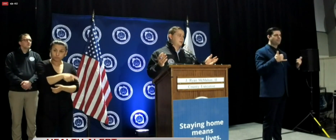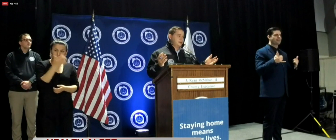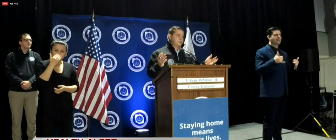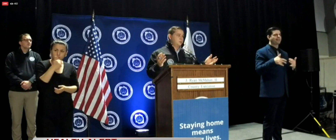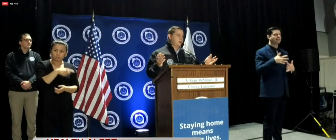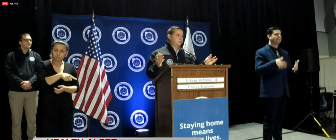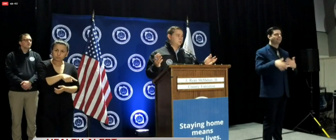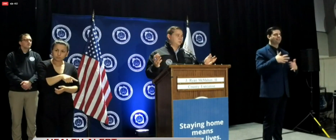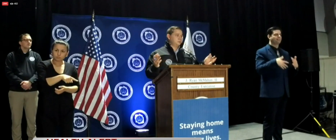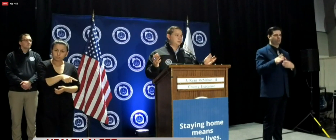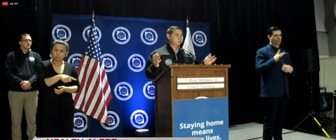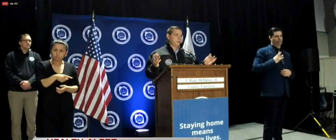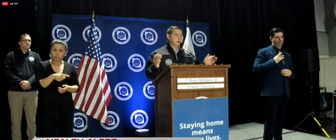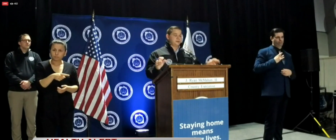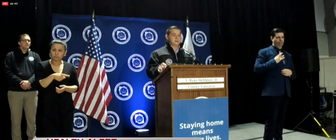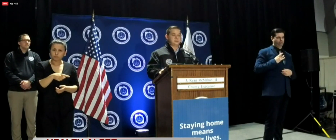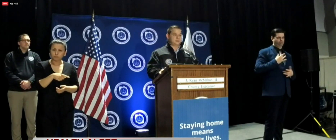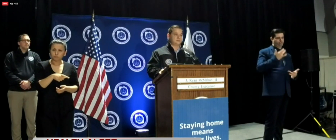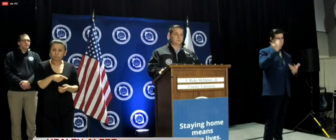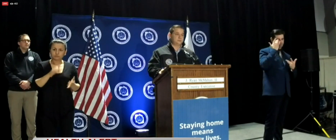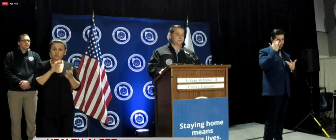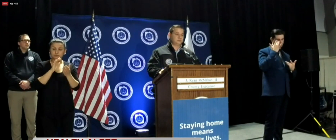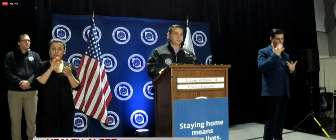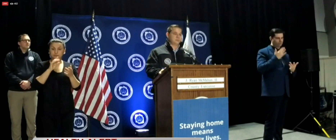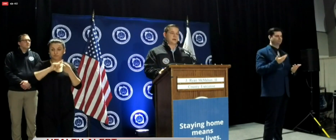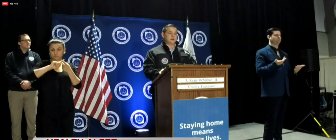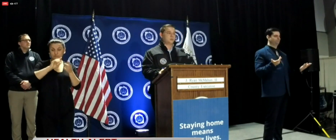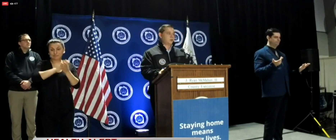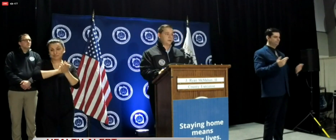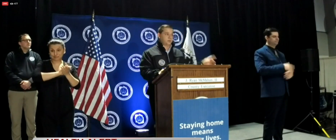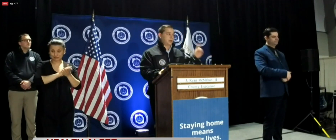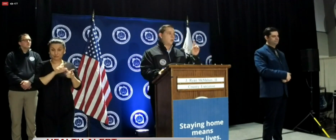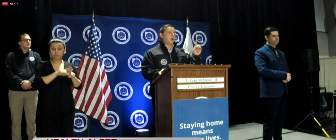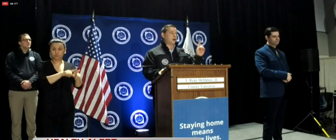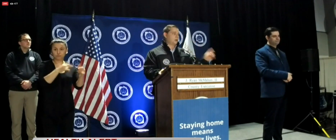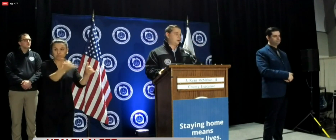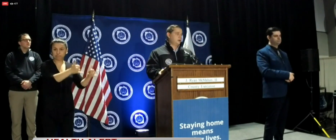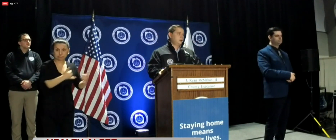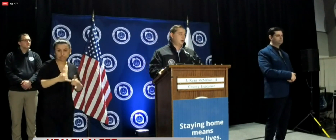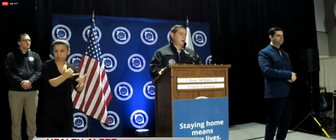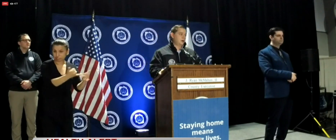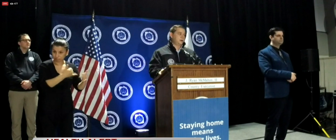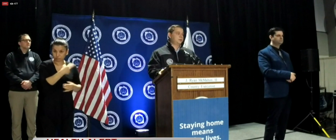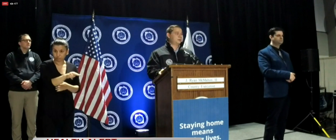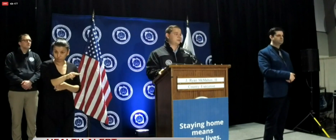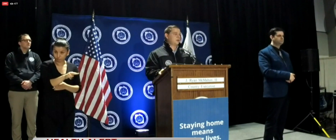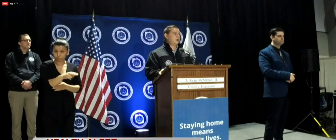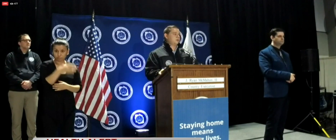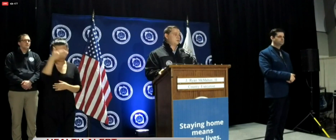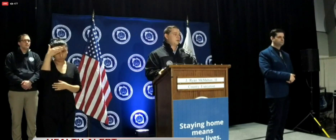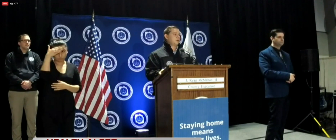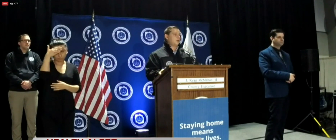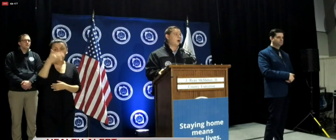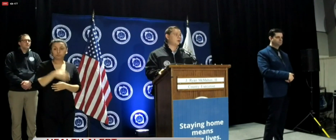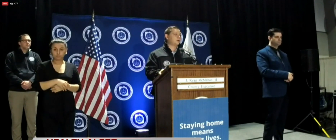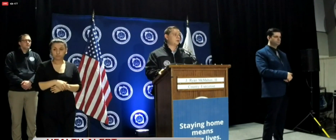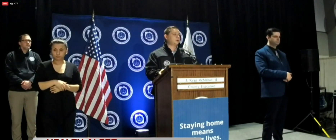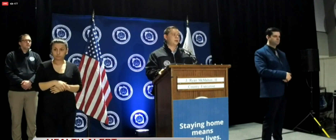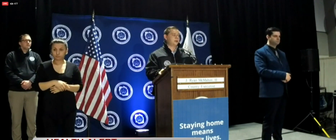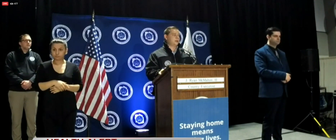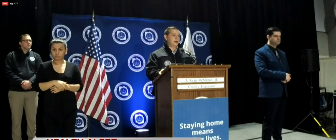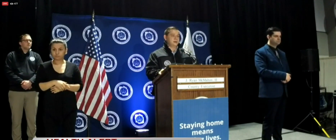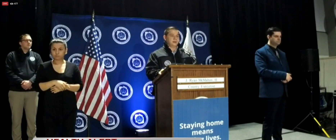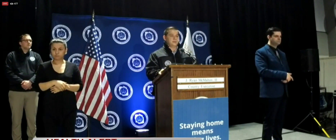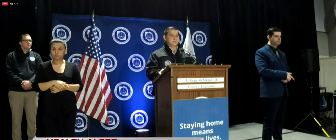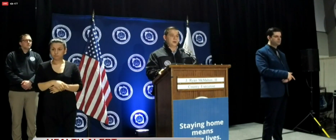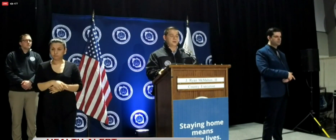been fantastic about play dates. Not going to complain that we got one this far along